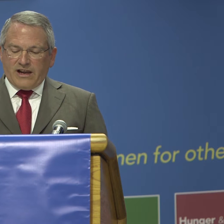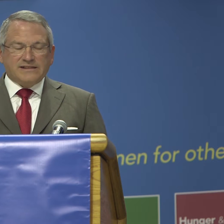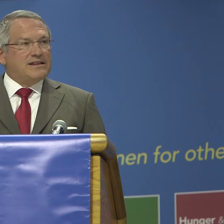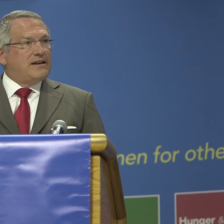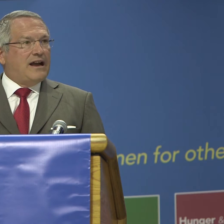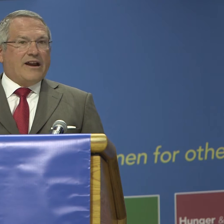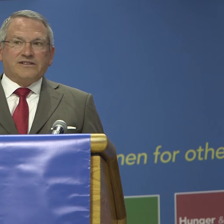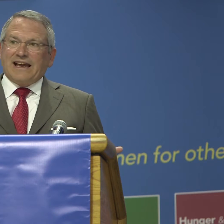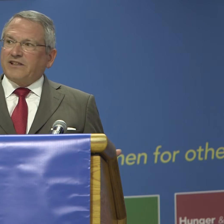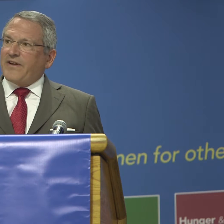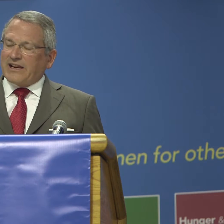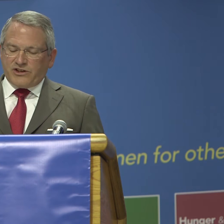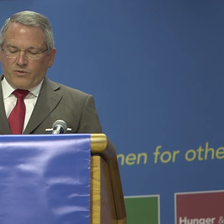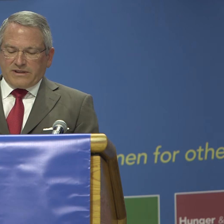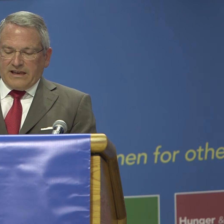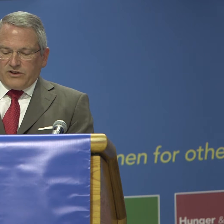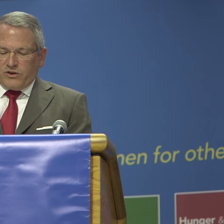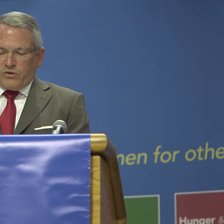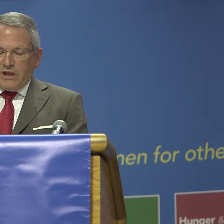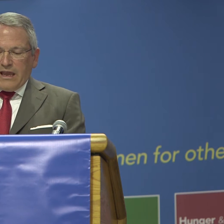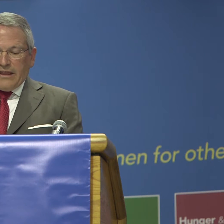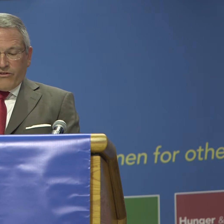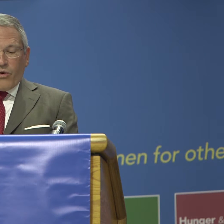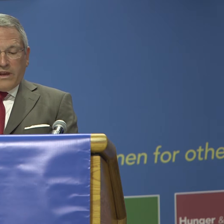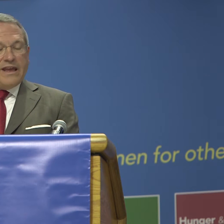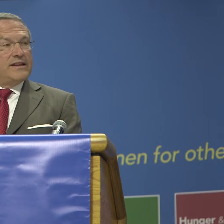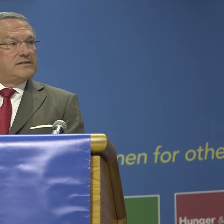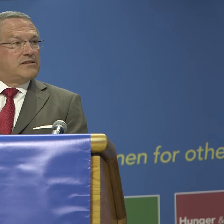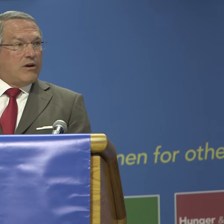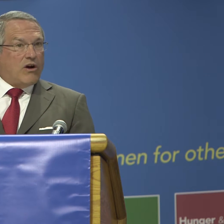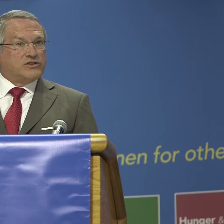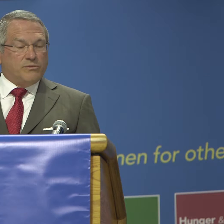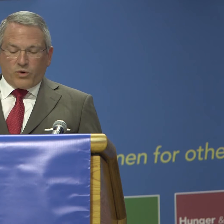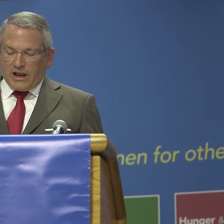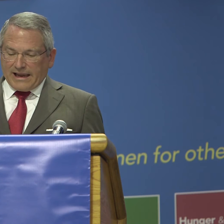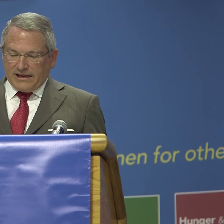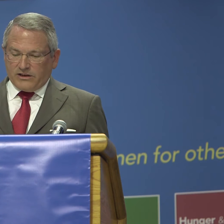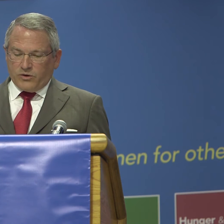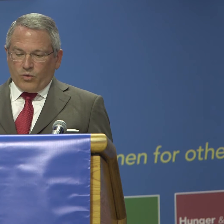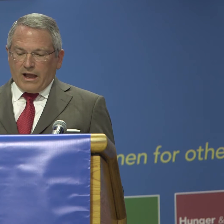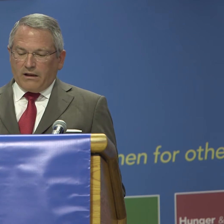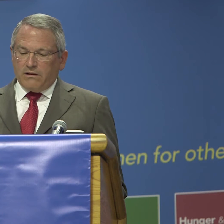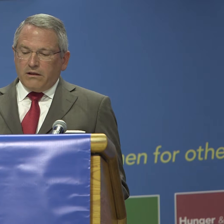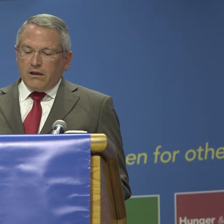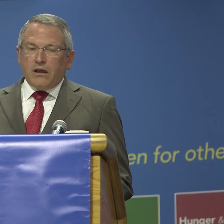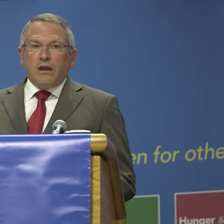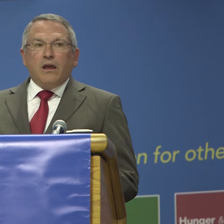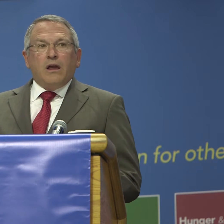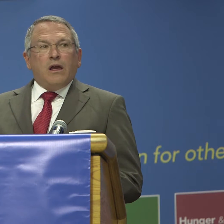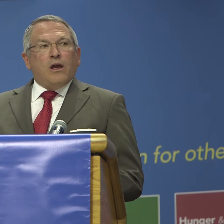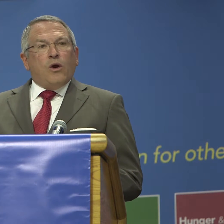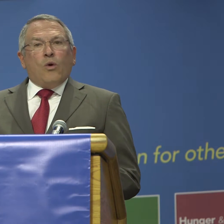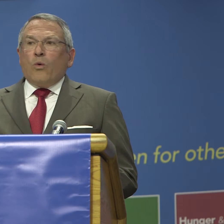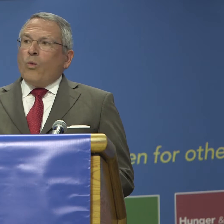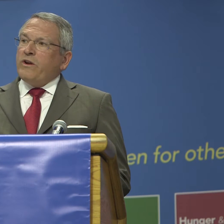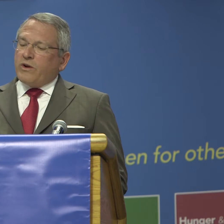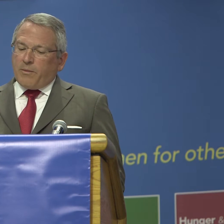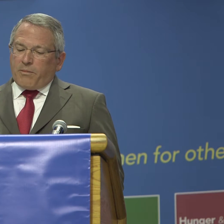higher earnings, higher satisfaction in what they do, and their own kids are also more likely to do well. When